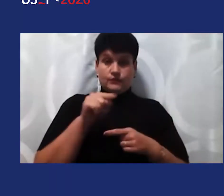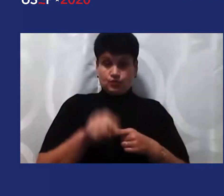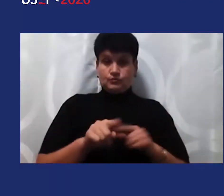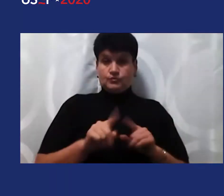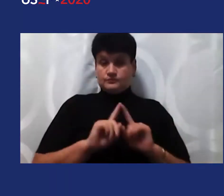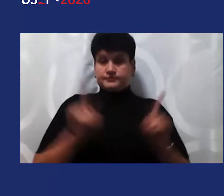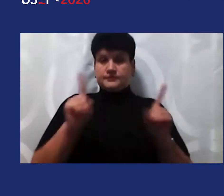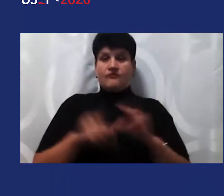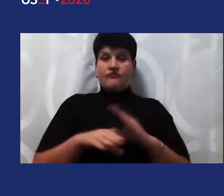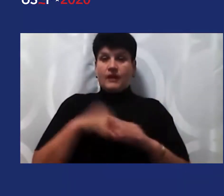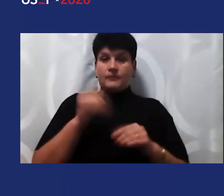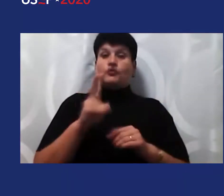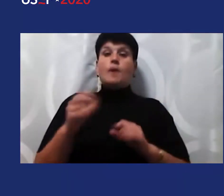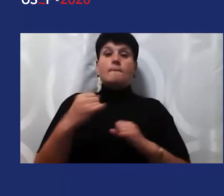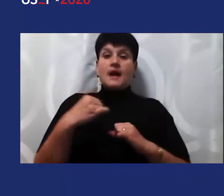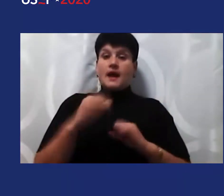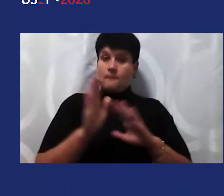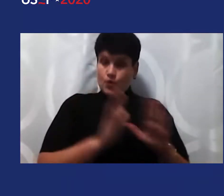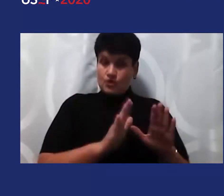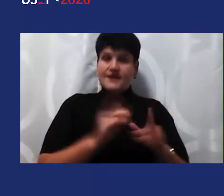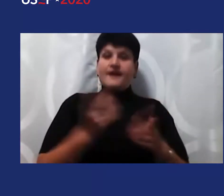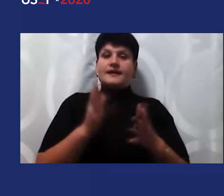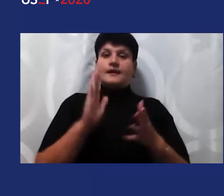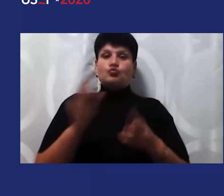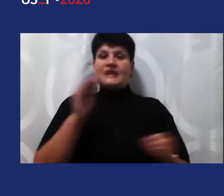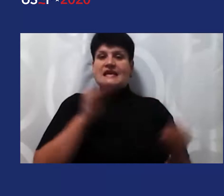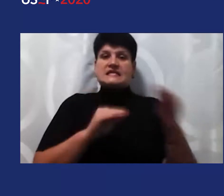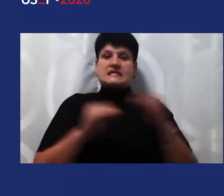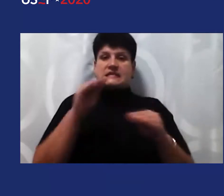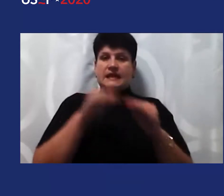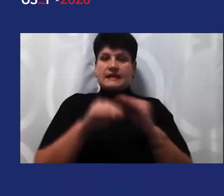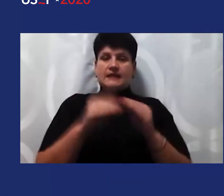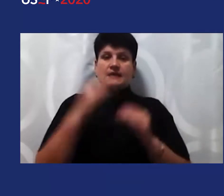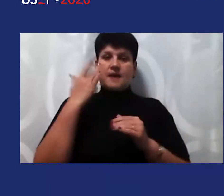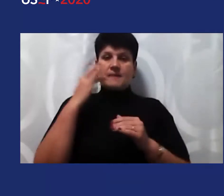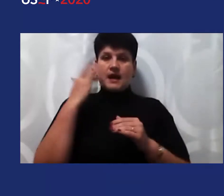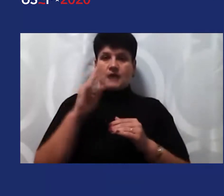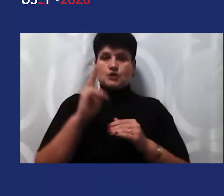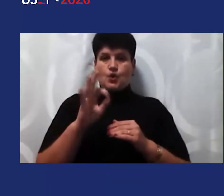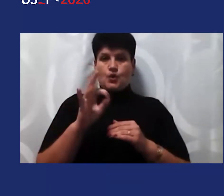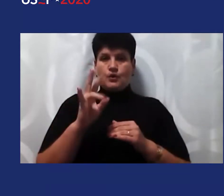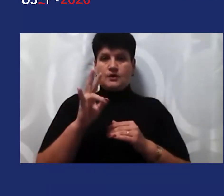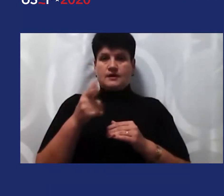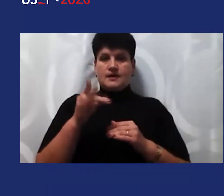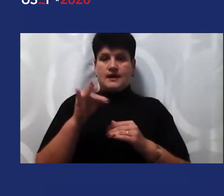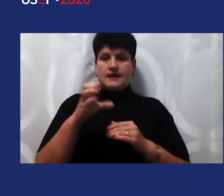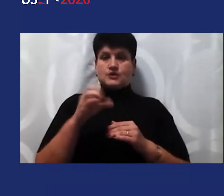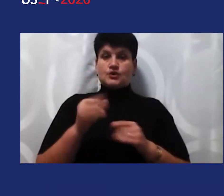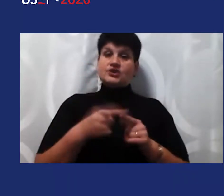have a difference of opinion. So that's one of the intrigues of this election, not only who will win in the